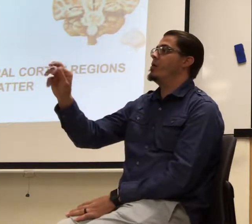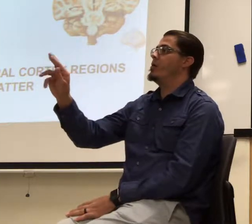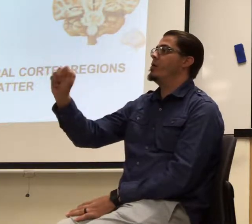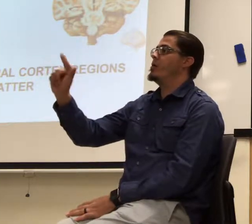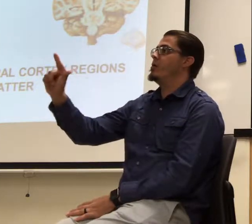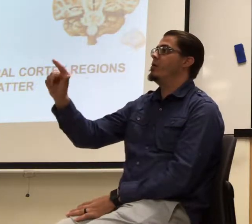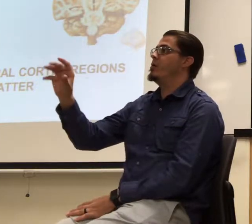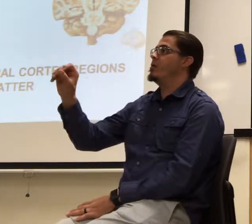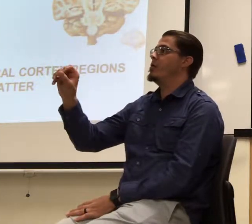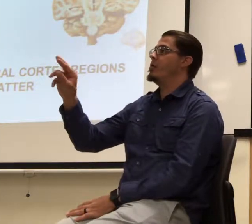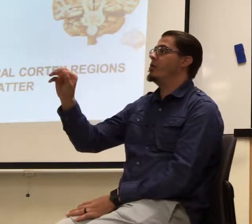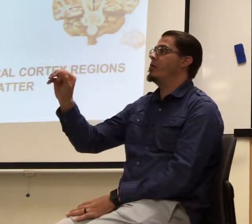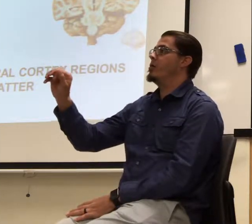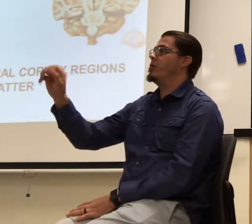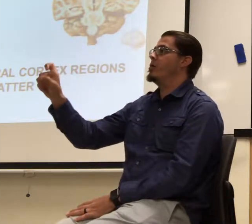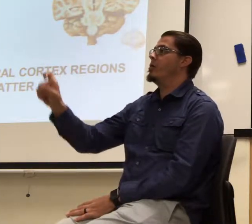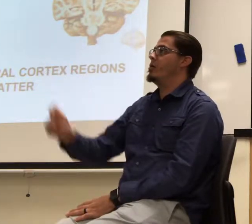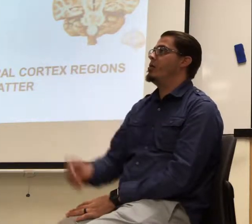cortex.